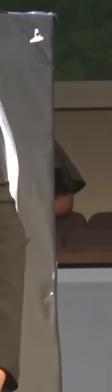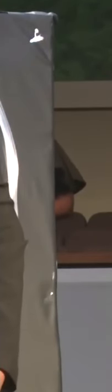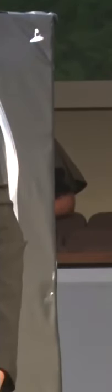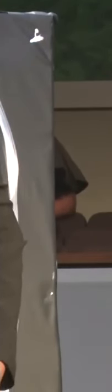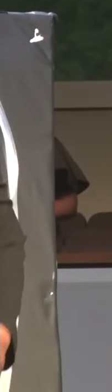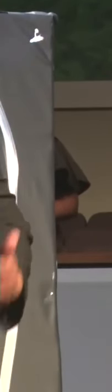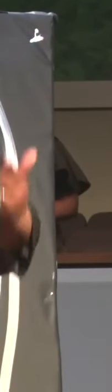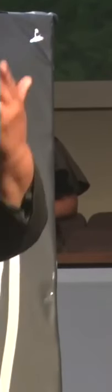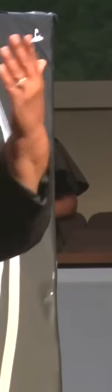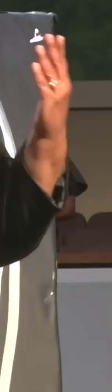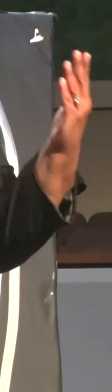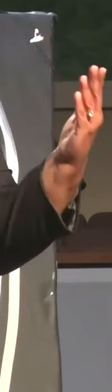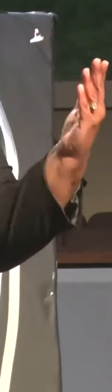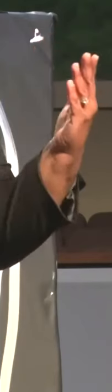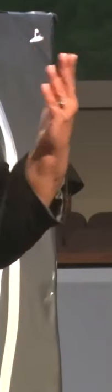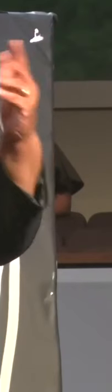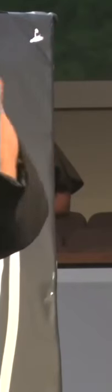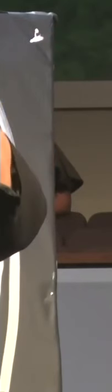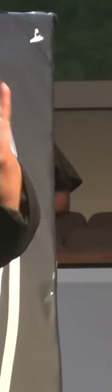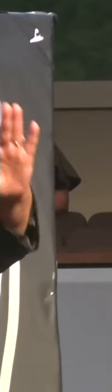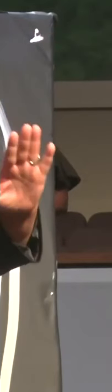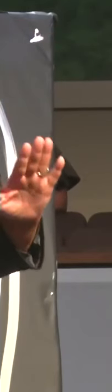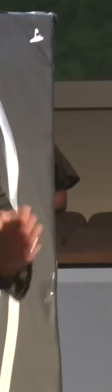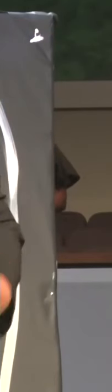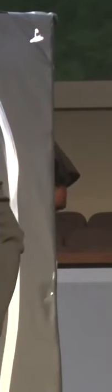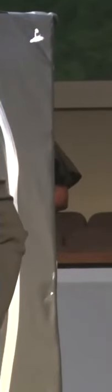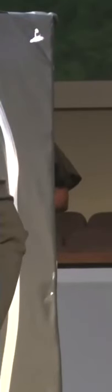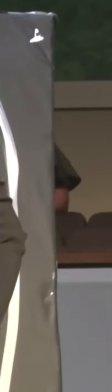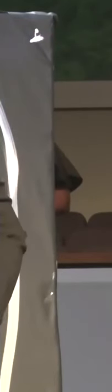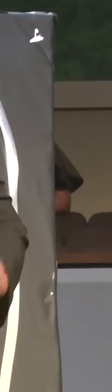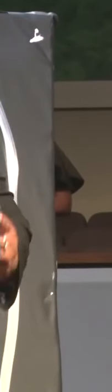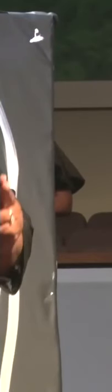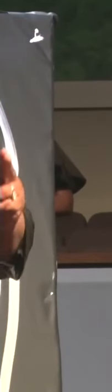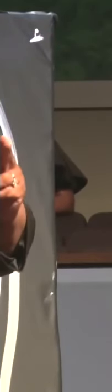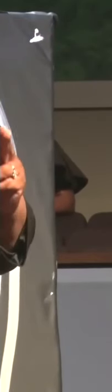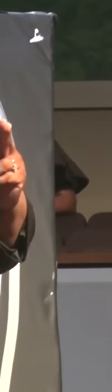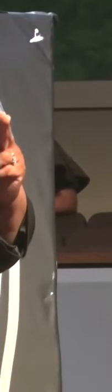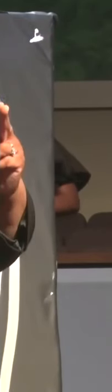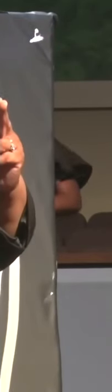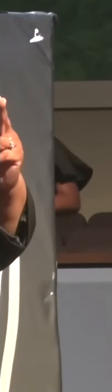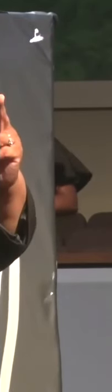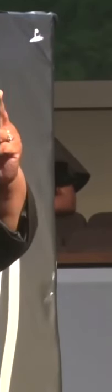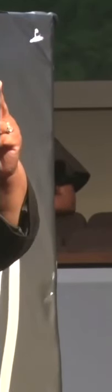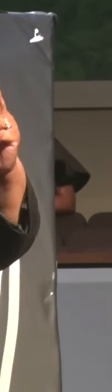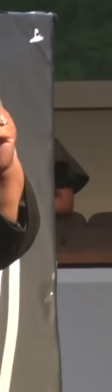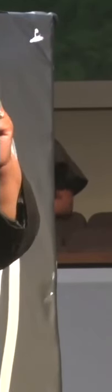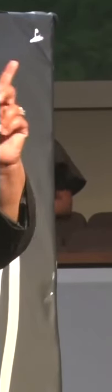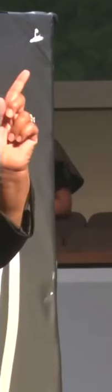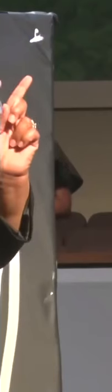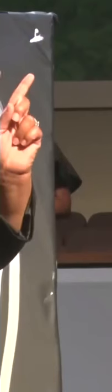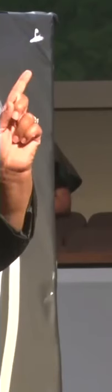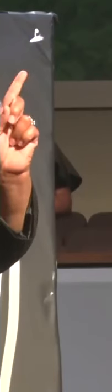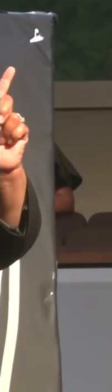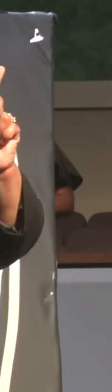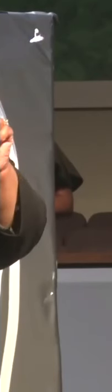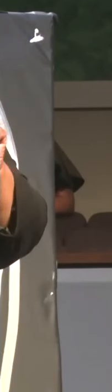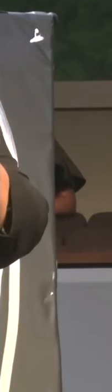Oh Lord, we bless your name and